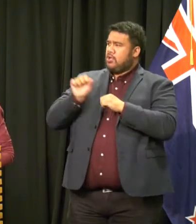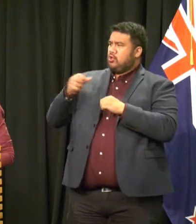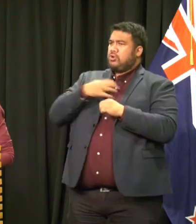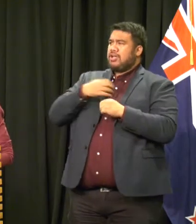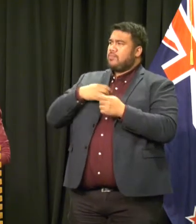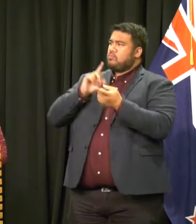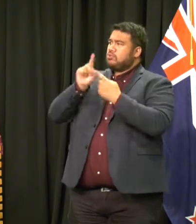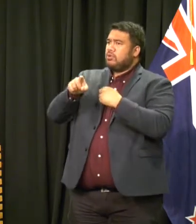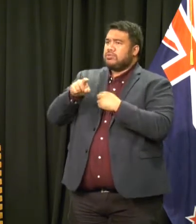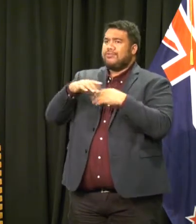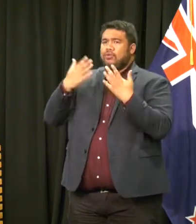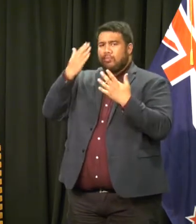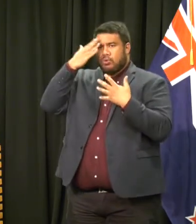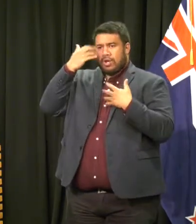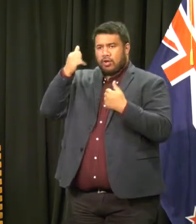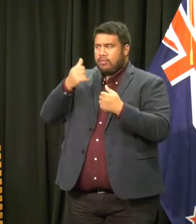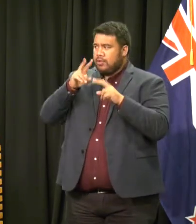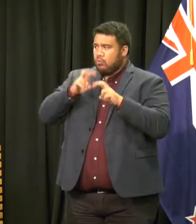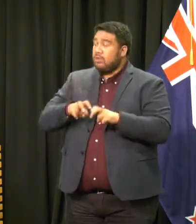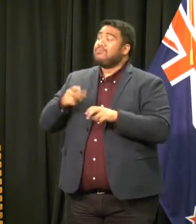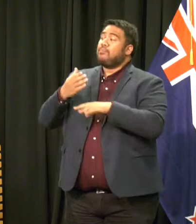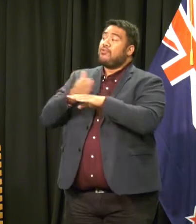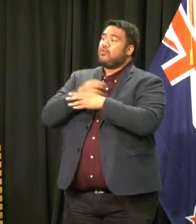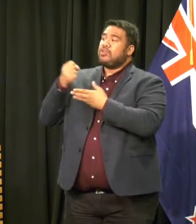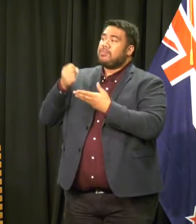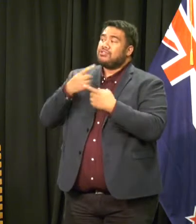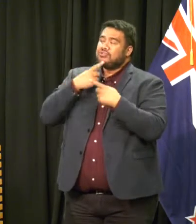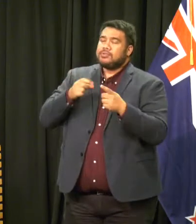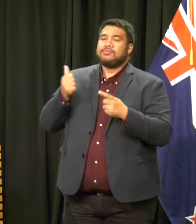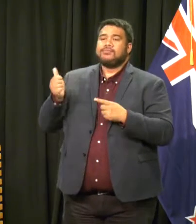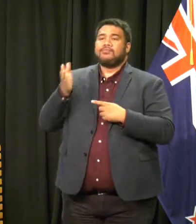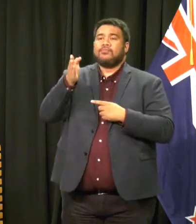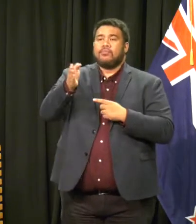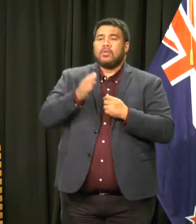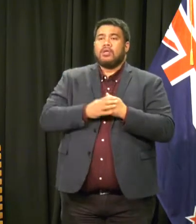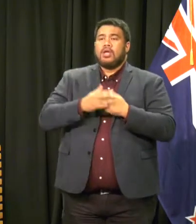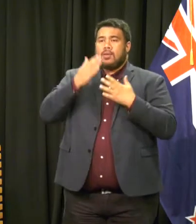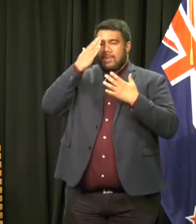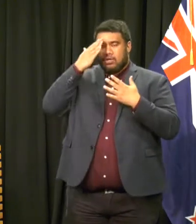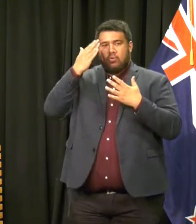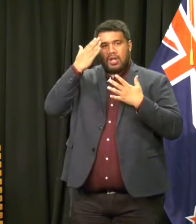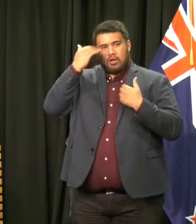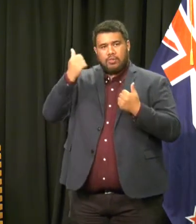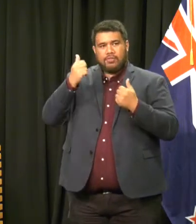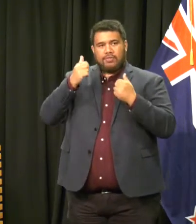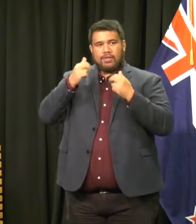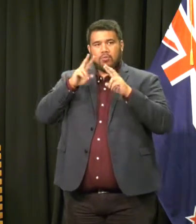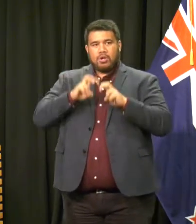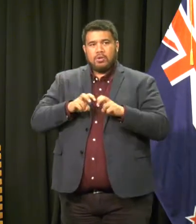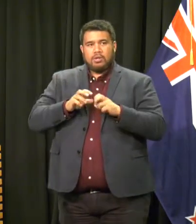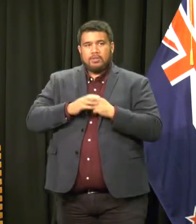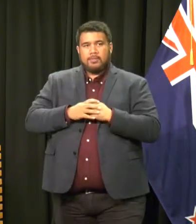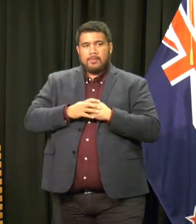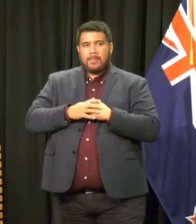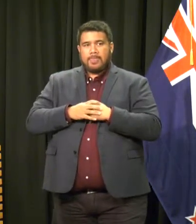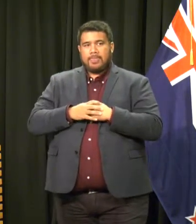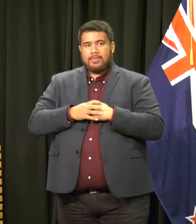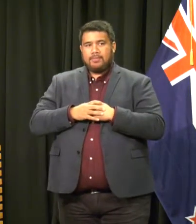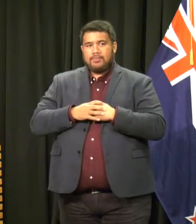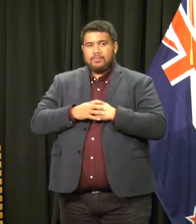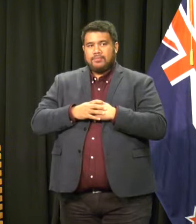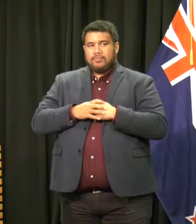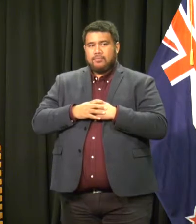budget. The Debbie Francis inquiry, have you read it and what's your understanding of the picture that it paints of the